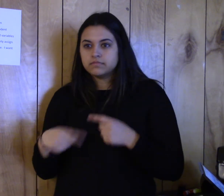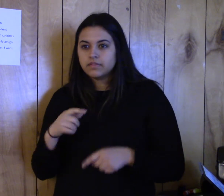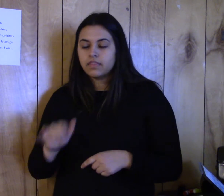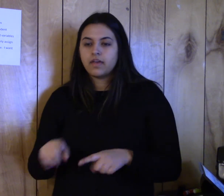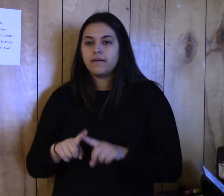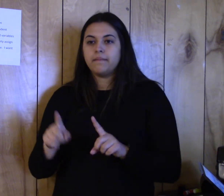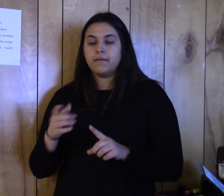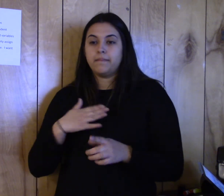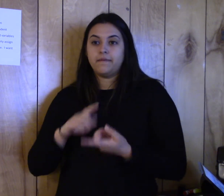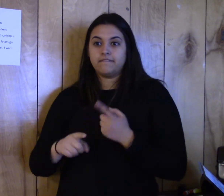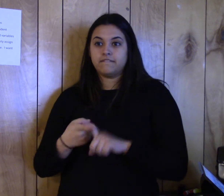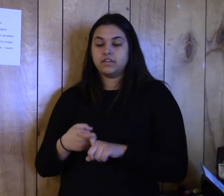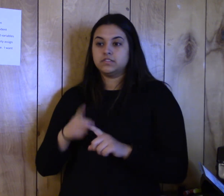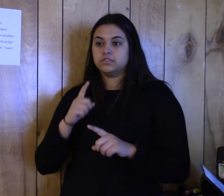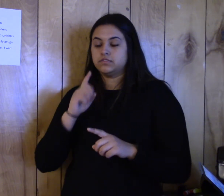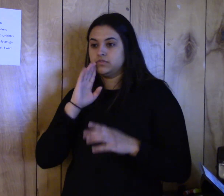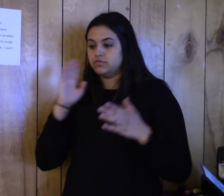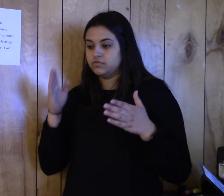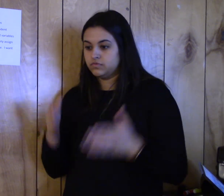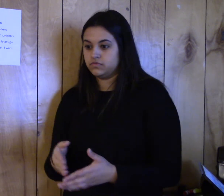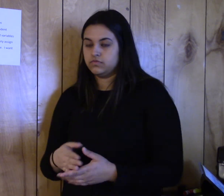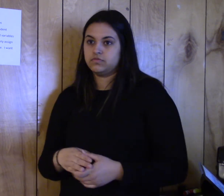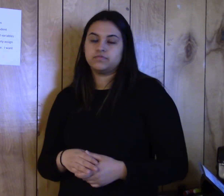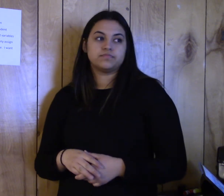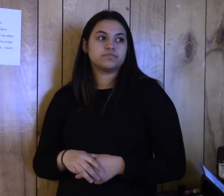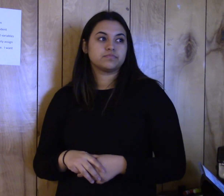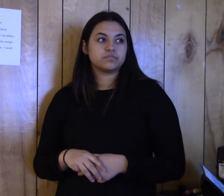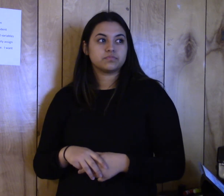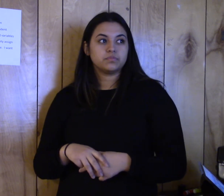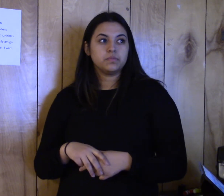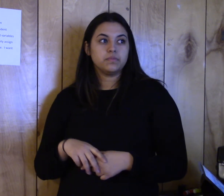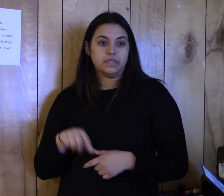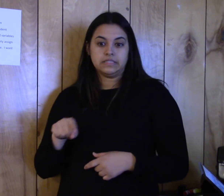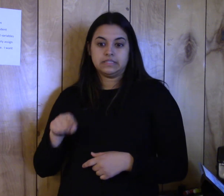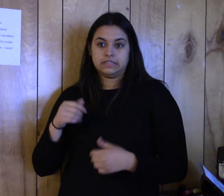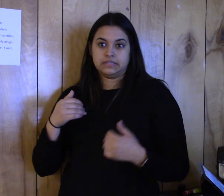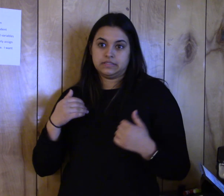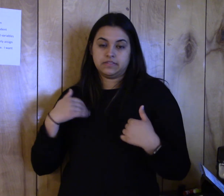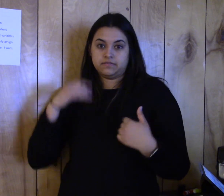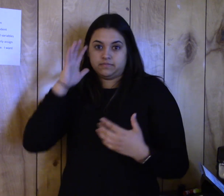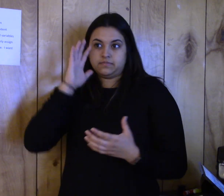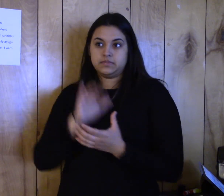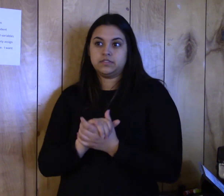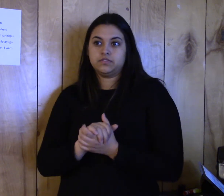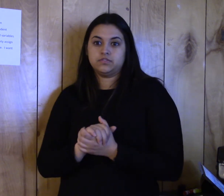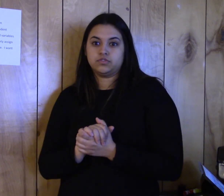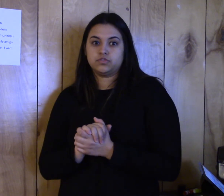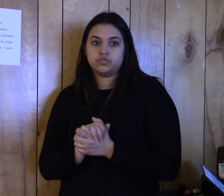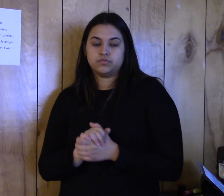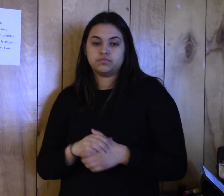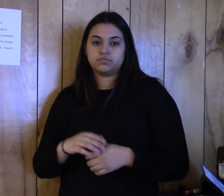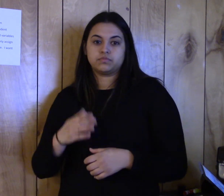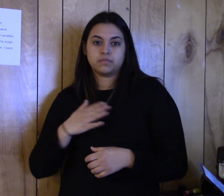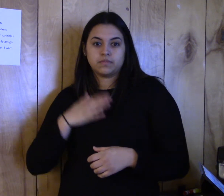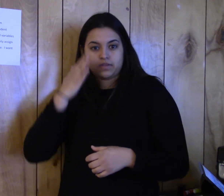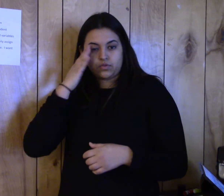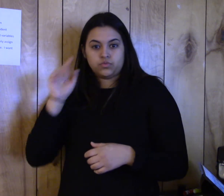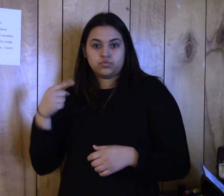out? Well, their behavioral beliefs. I know somebody whose brother got shot and killed in a hunting accident when they